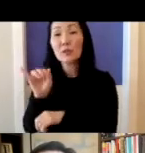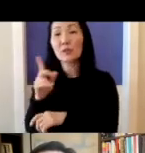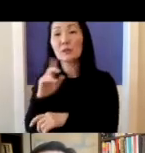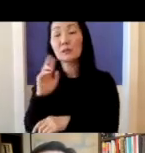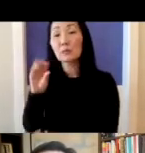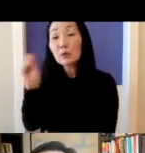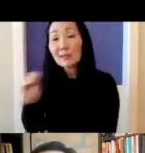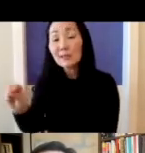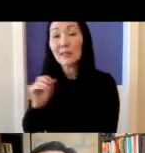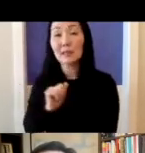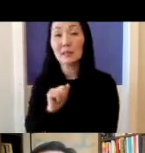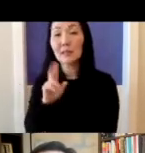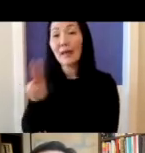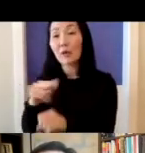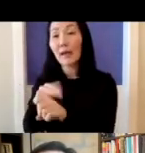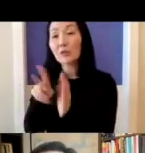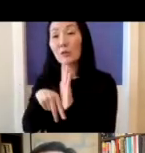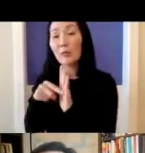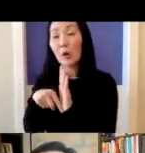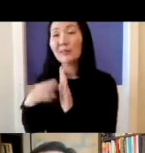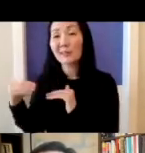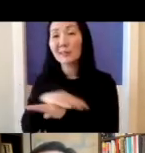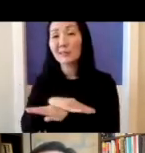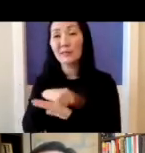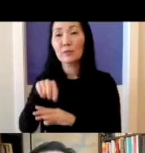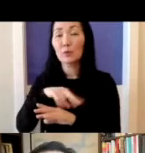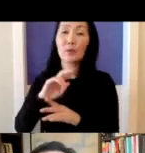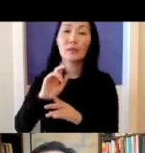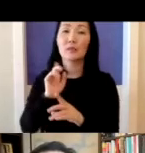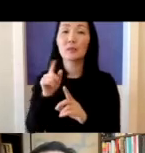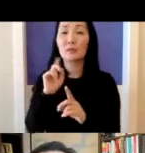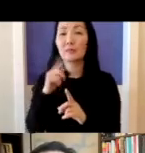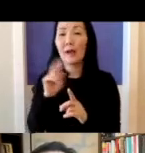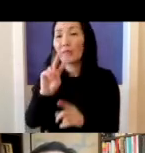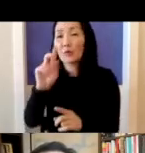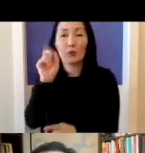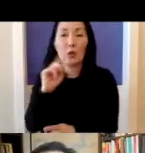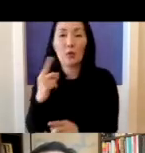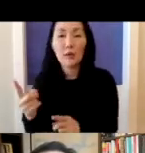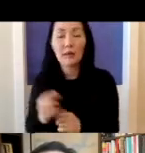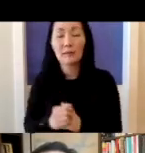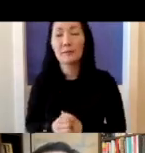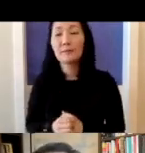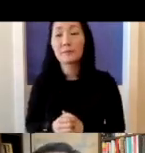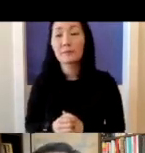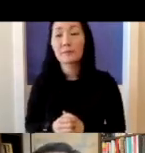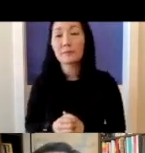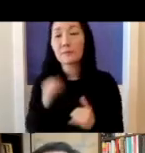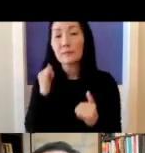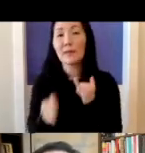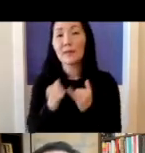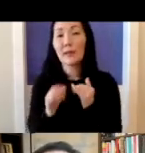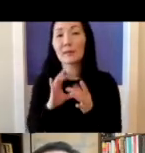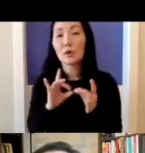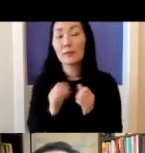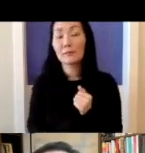really shape us as a city. And finally, I think going into this discussion, I think it's the idea that as we go